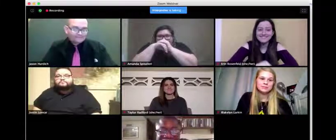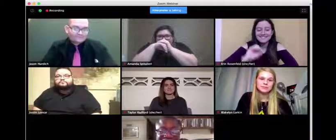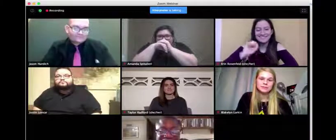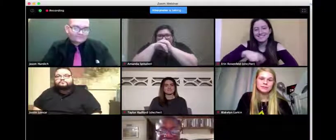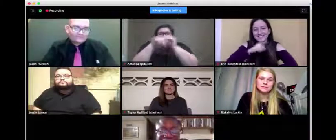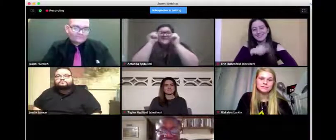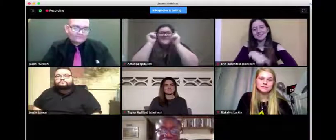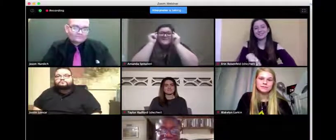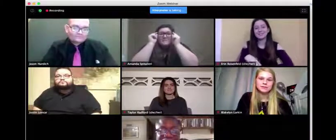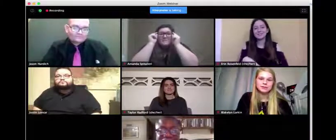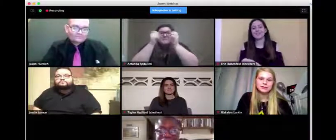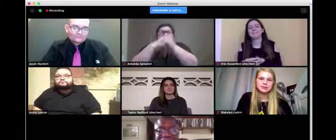First,